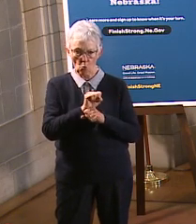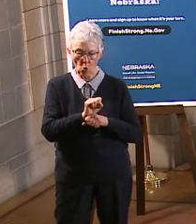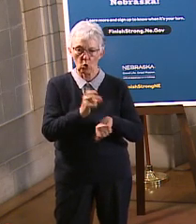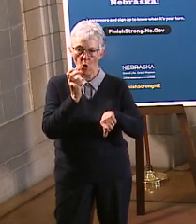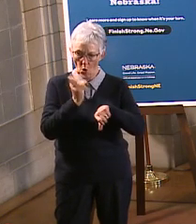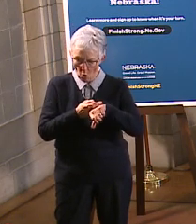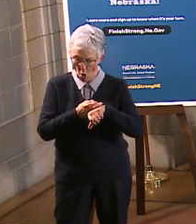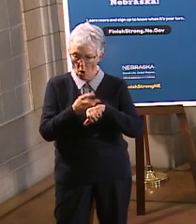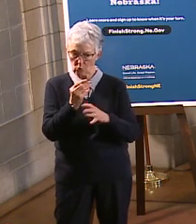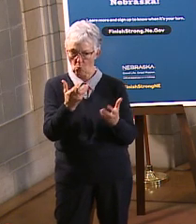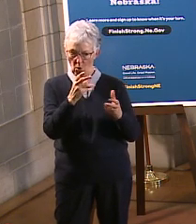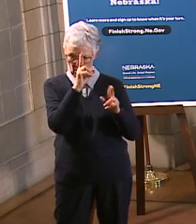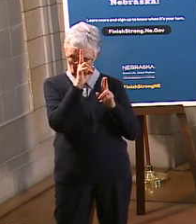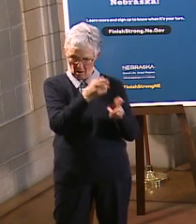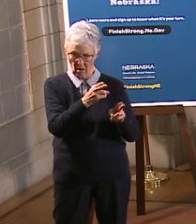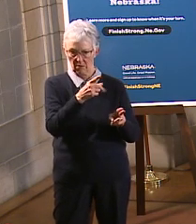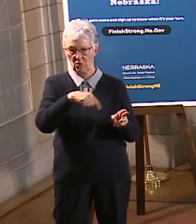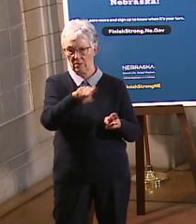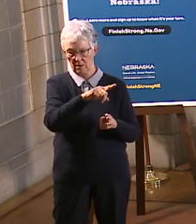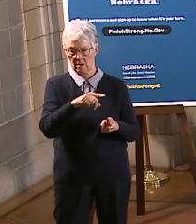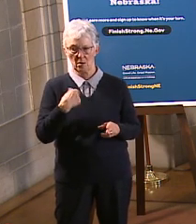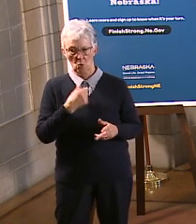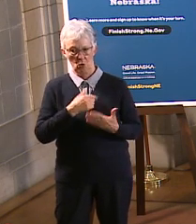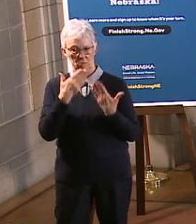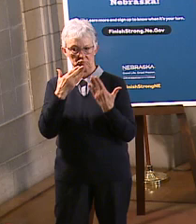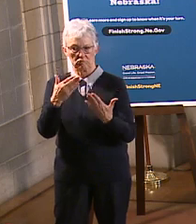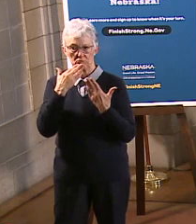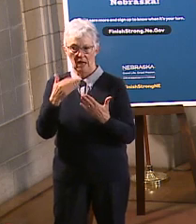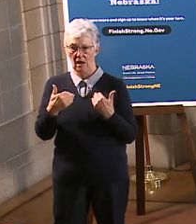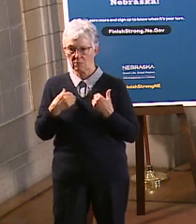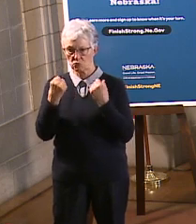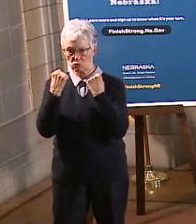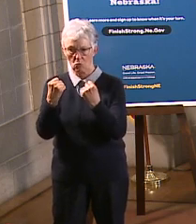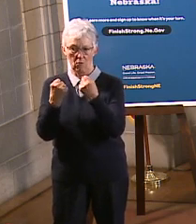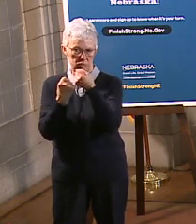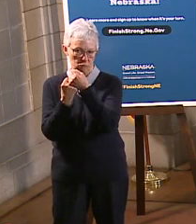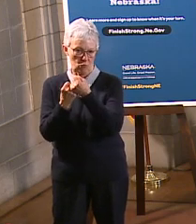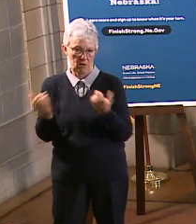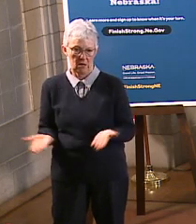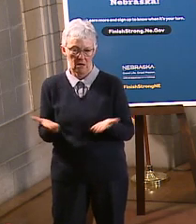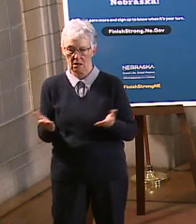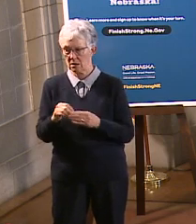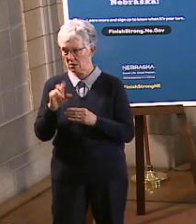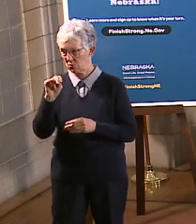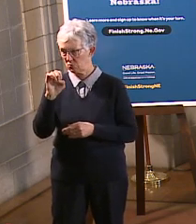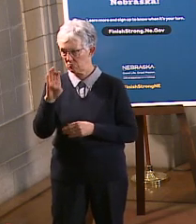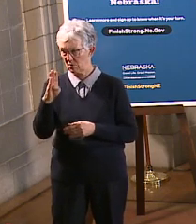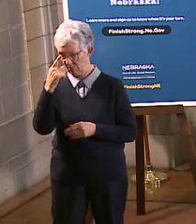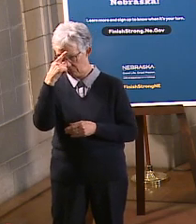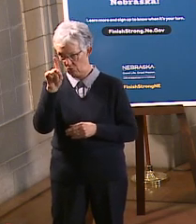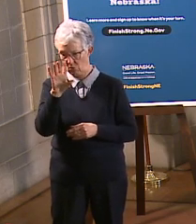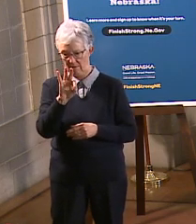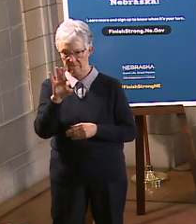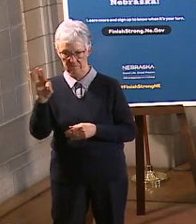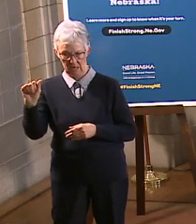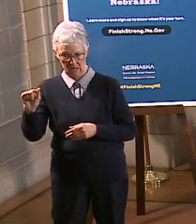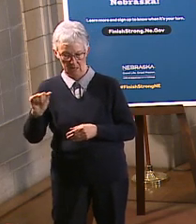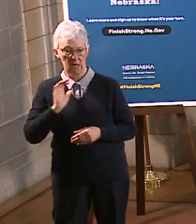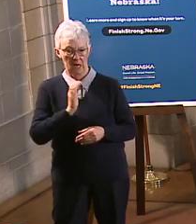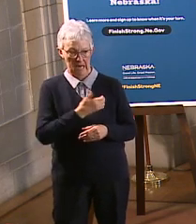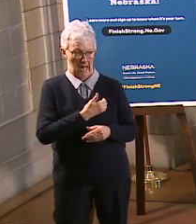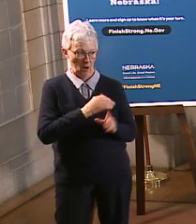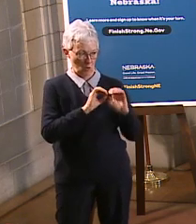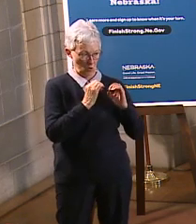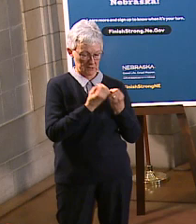beyond grateful to have such strong support here in Nebraska for FFA. It is truly an organization that will have a